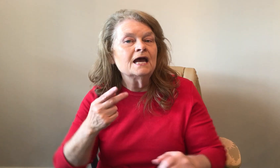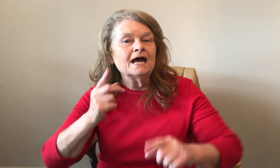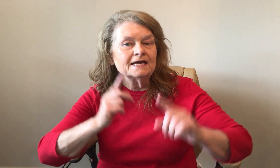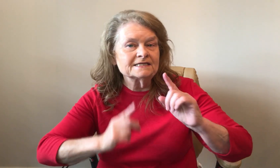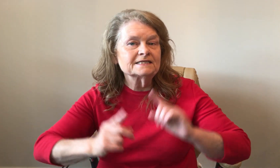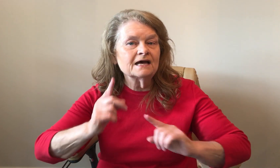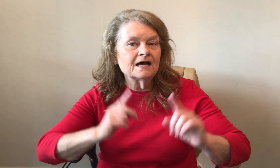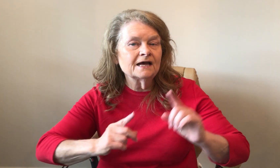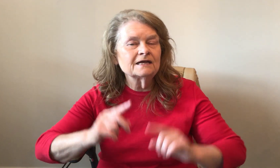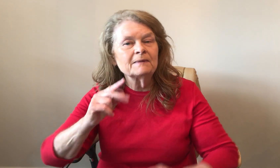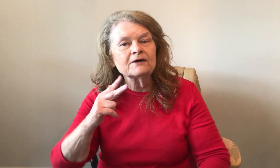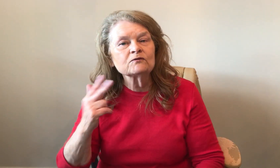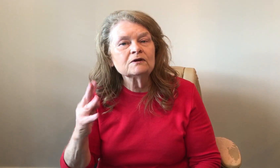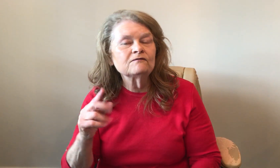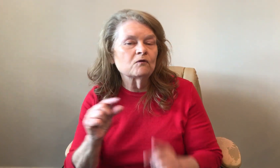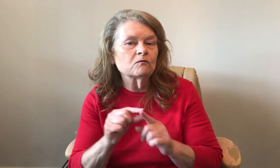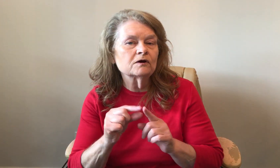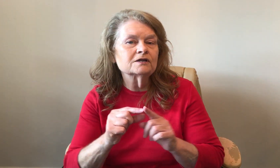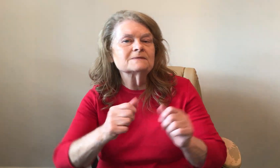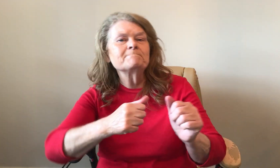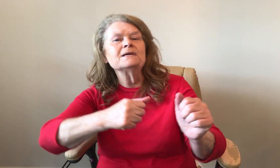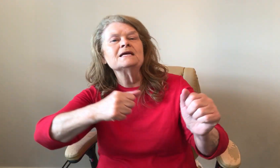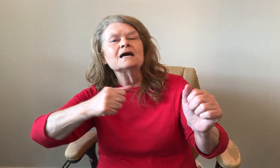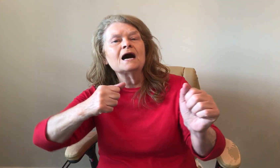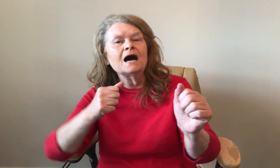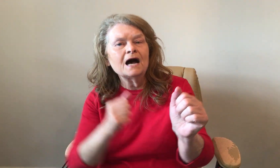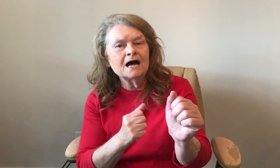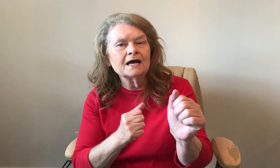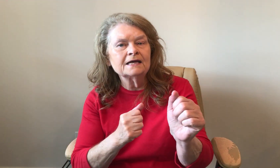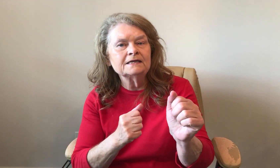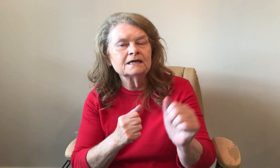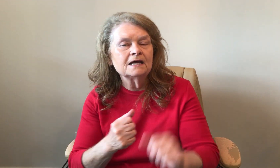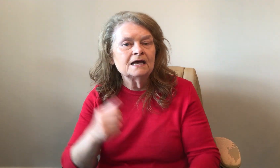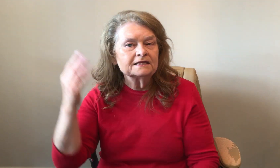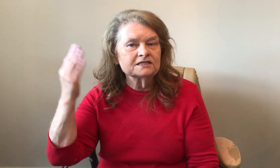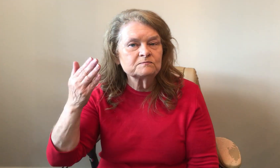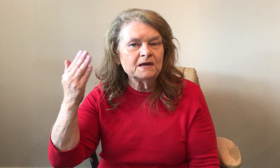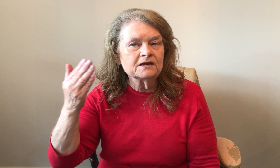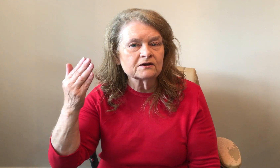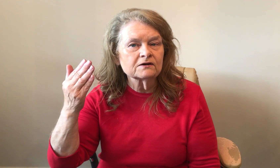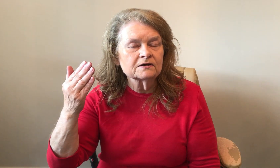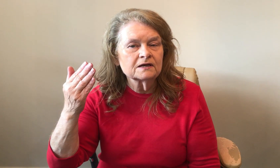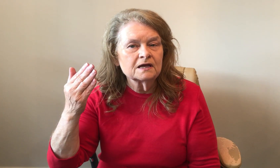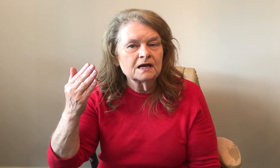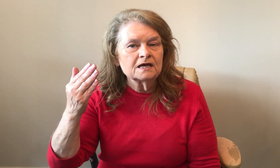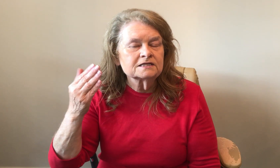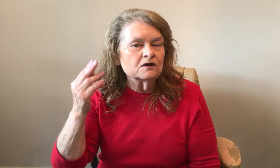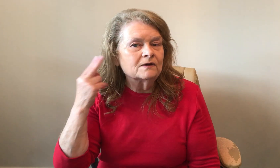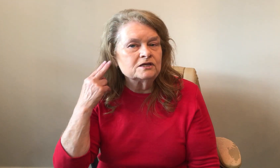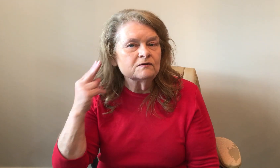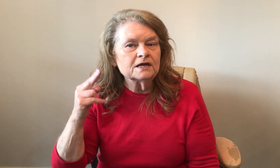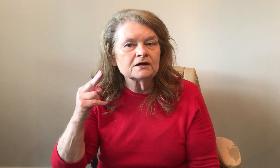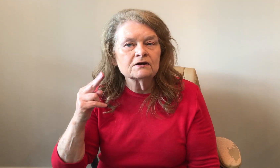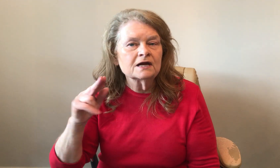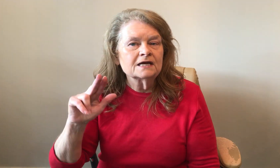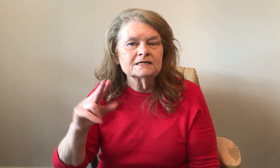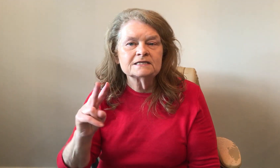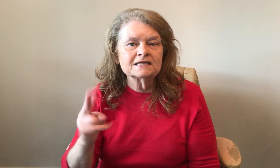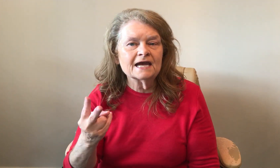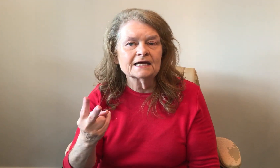and sign about 3 or 4 words behind the speaker. So when you hear second,